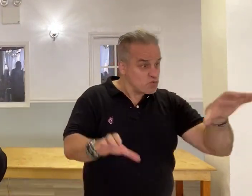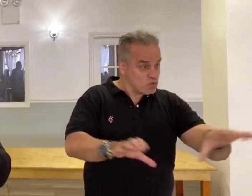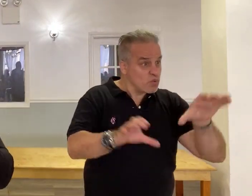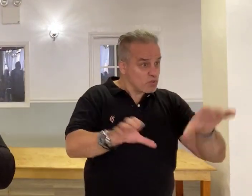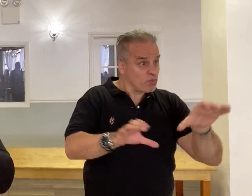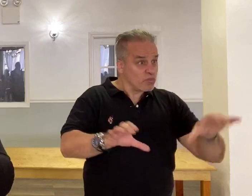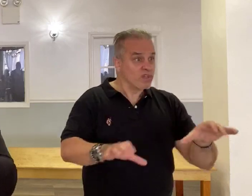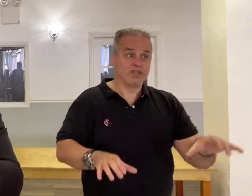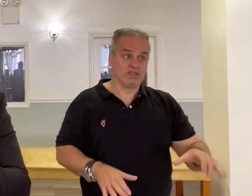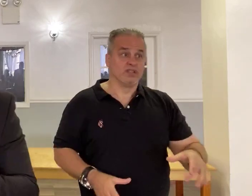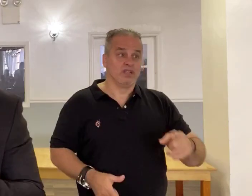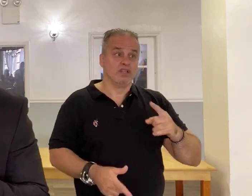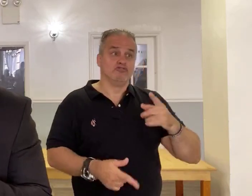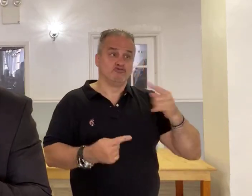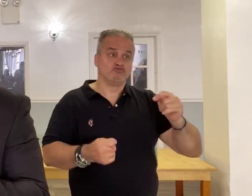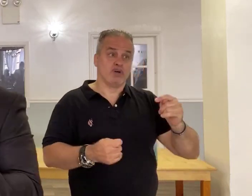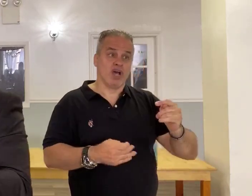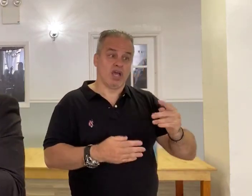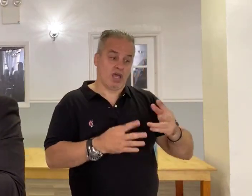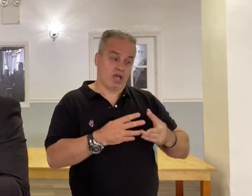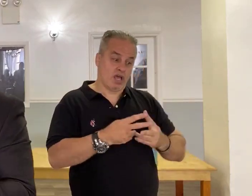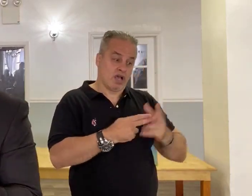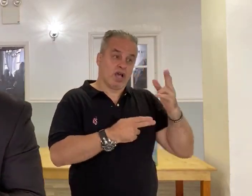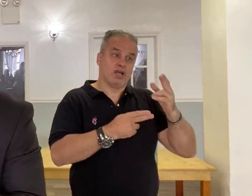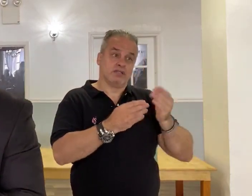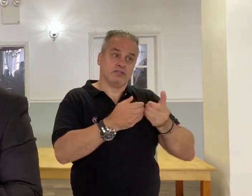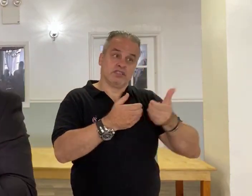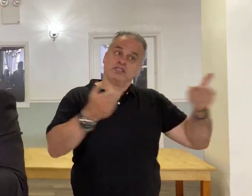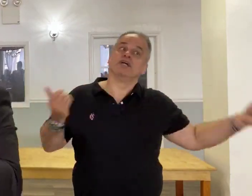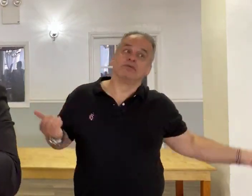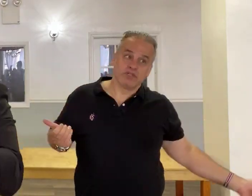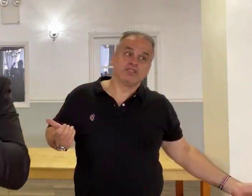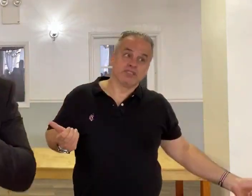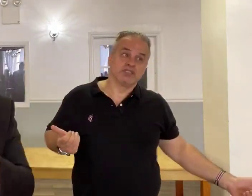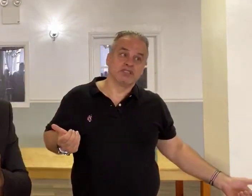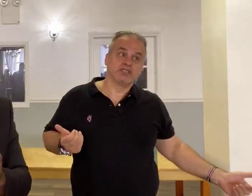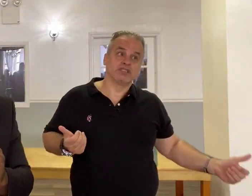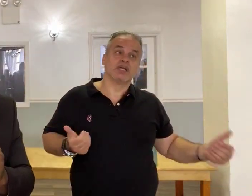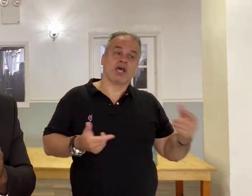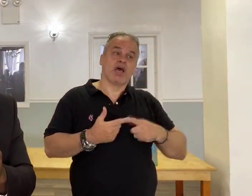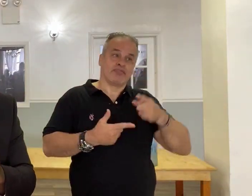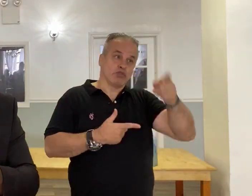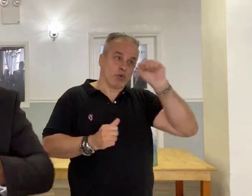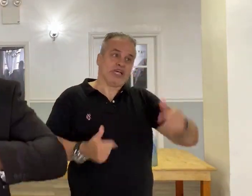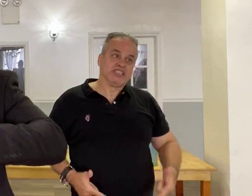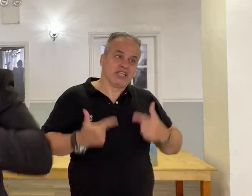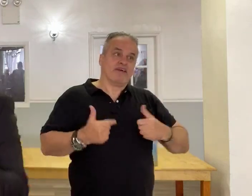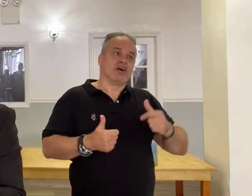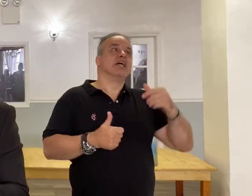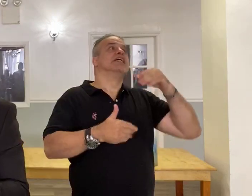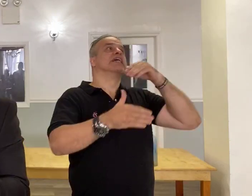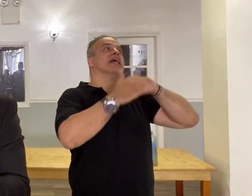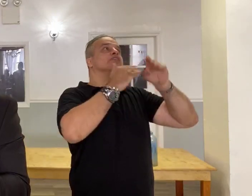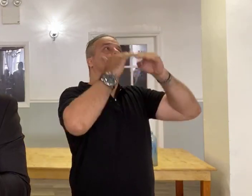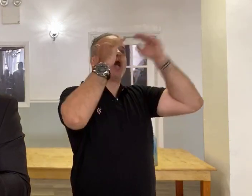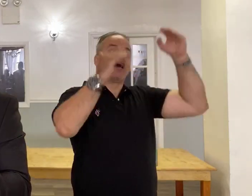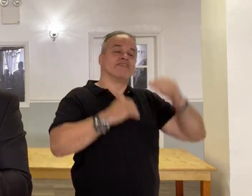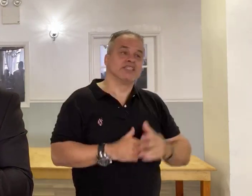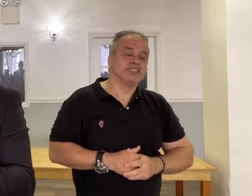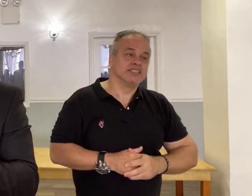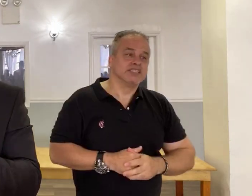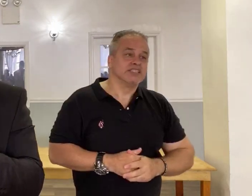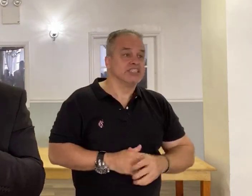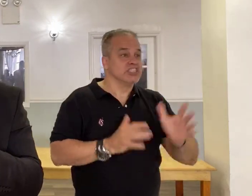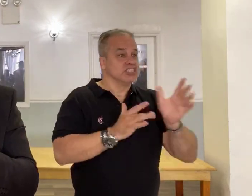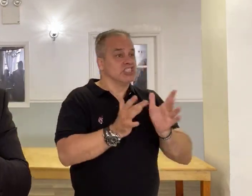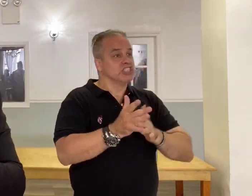in Christ and walk with God and serve God than to keep that thing in your life, to keep that sin in your